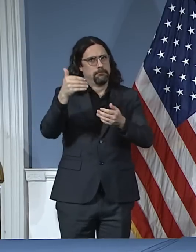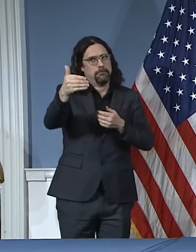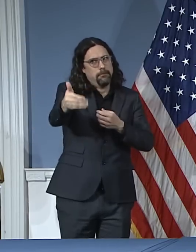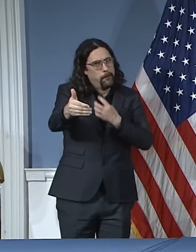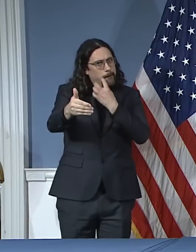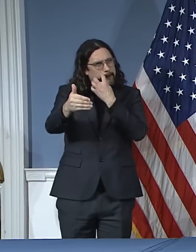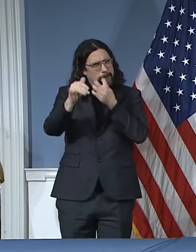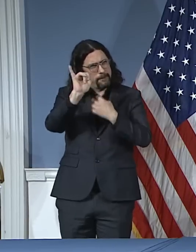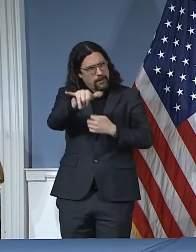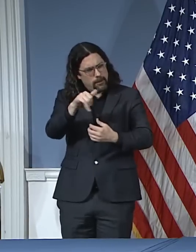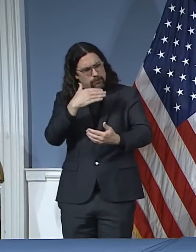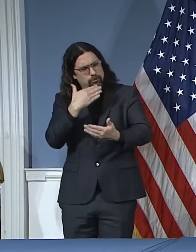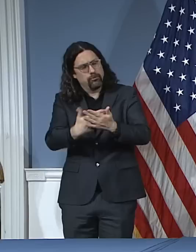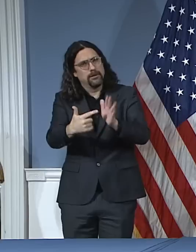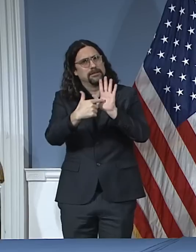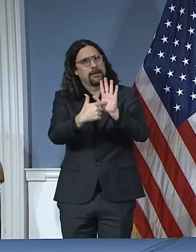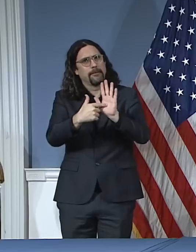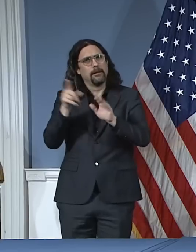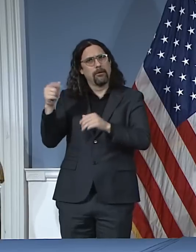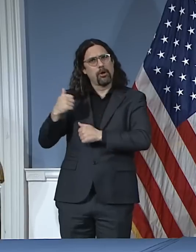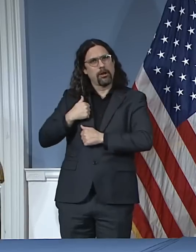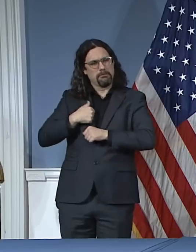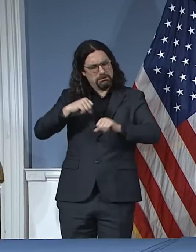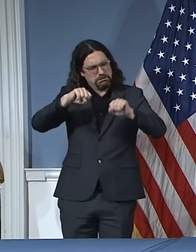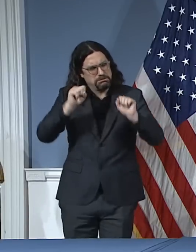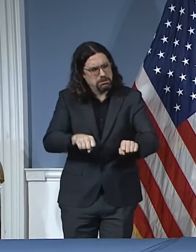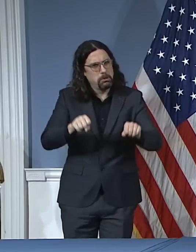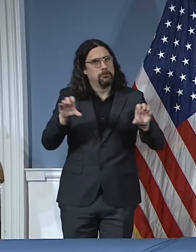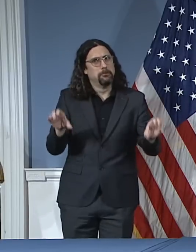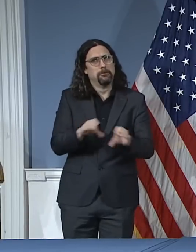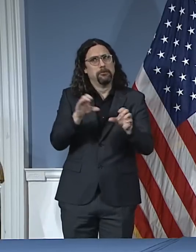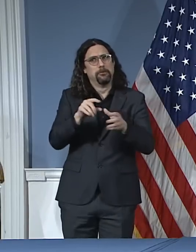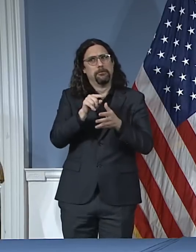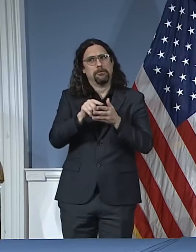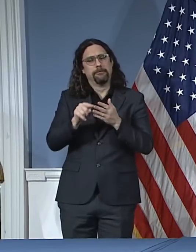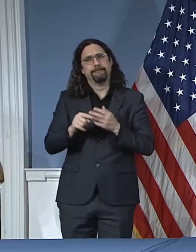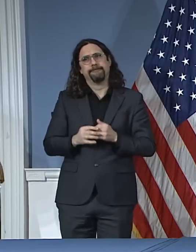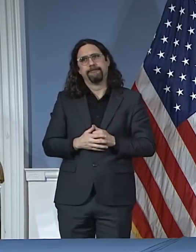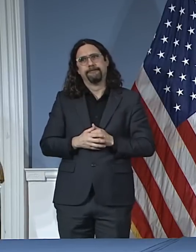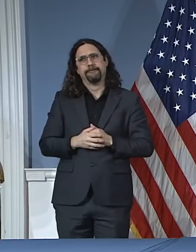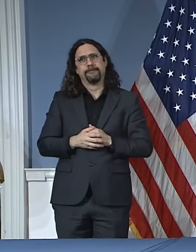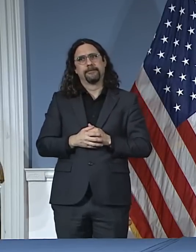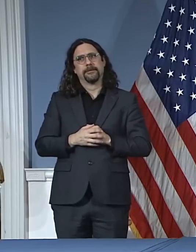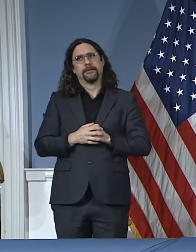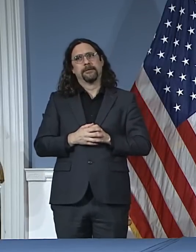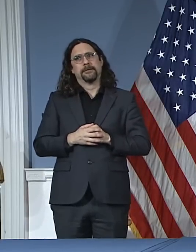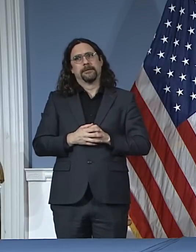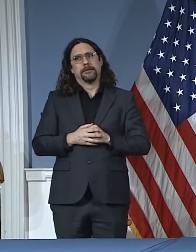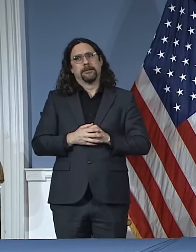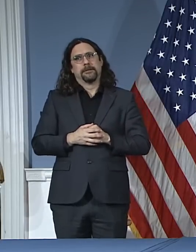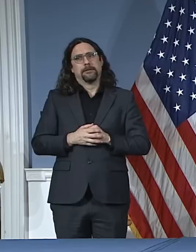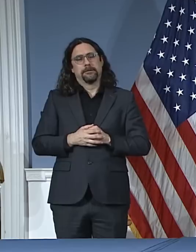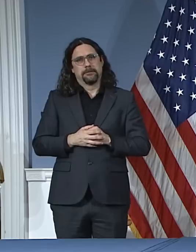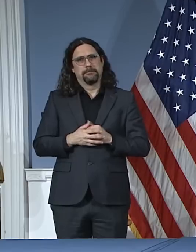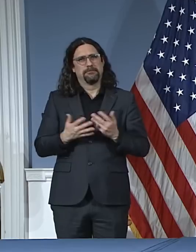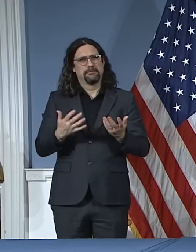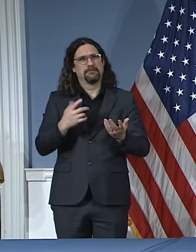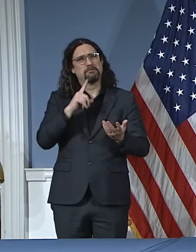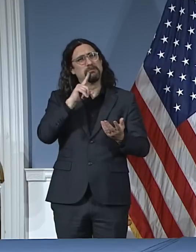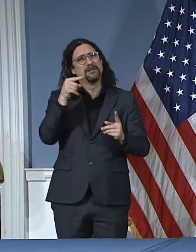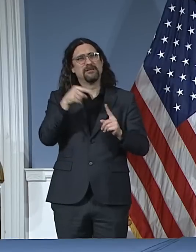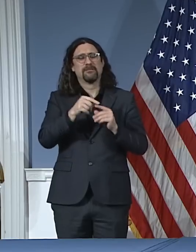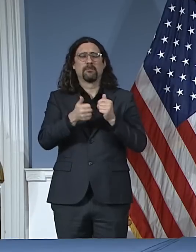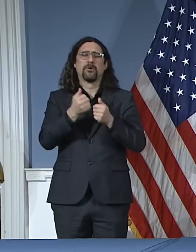We need supplies on a vast scale for this city. We are very happy that FEMA is